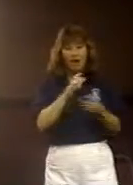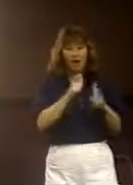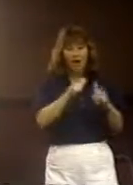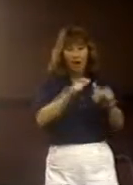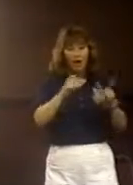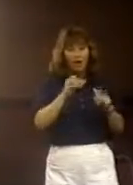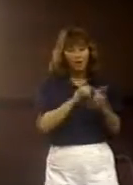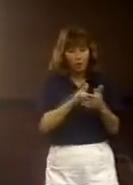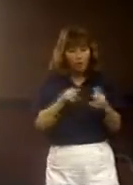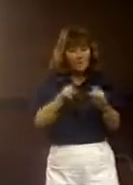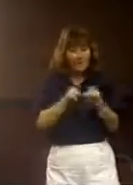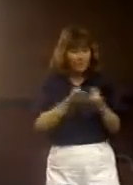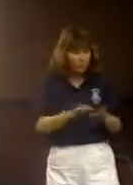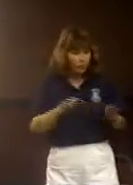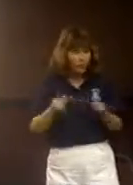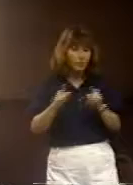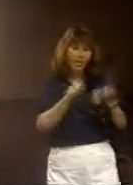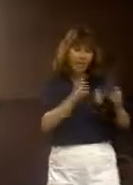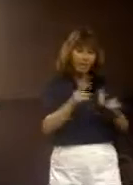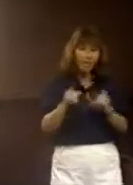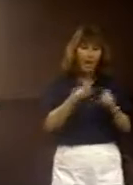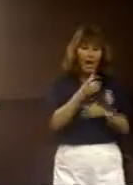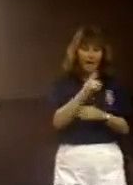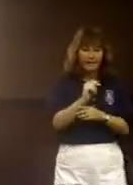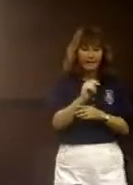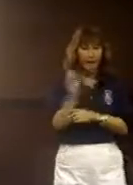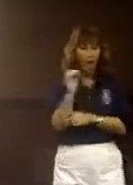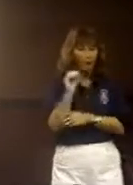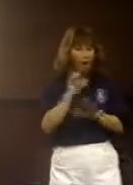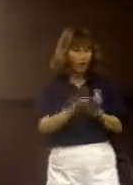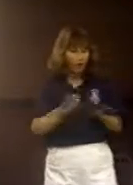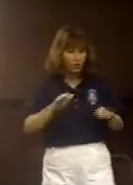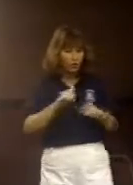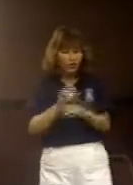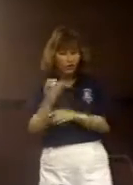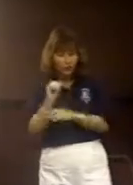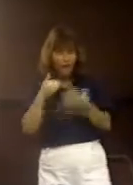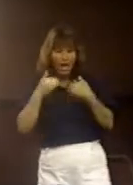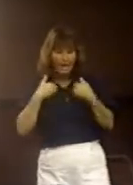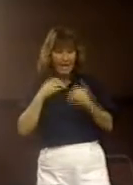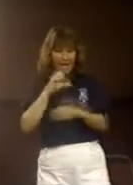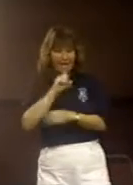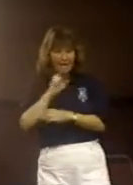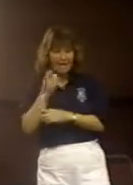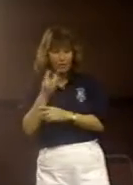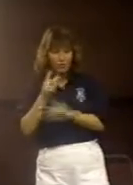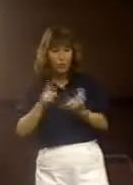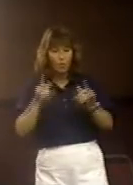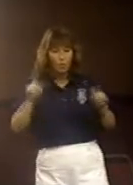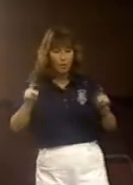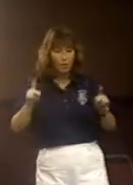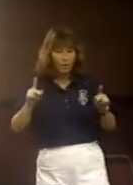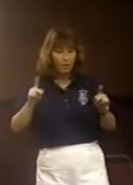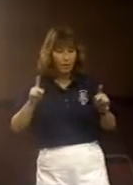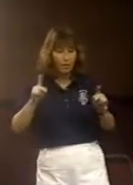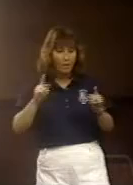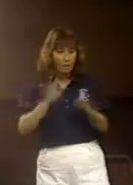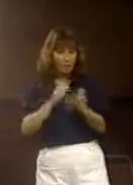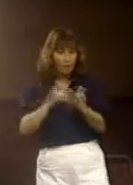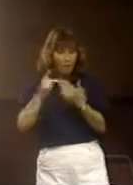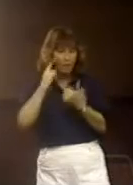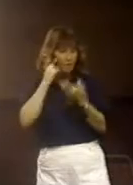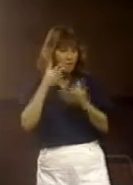of those same children, as well as the Omaha children, and Omaha has had a C2 public school program for many